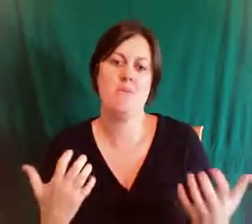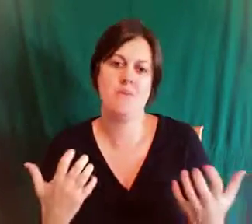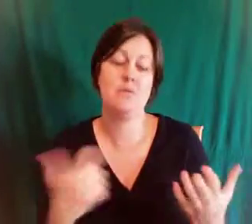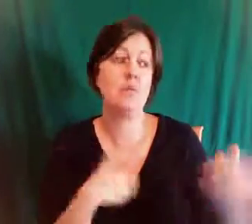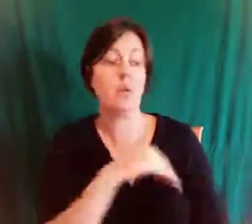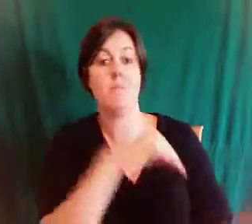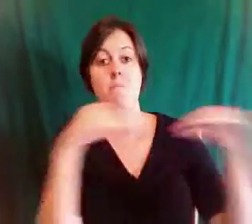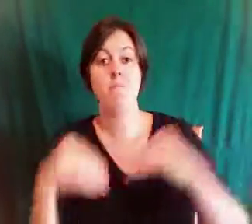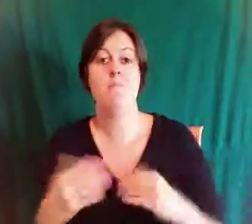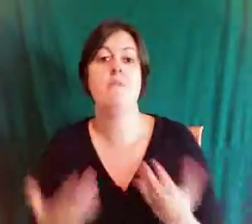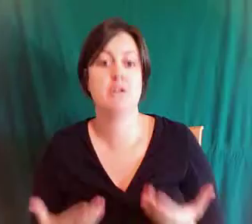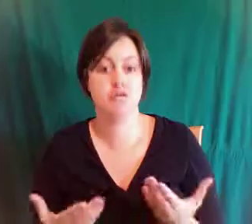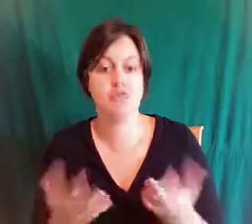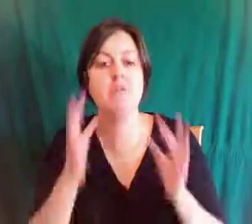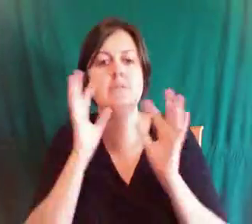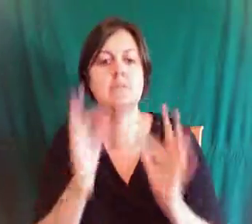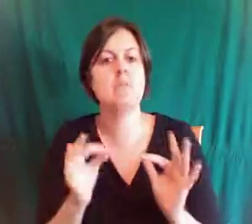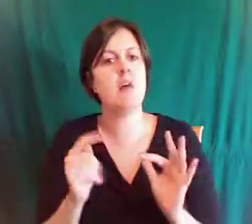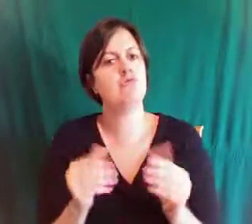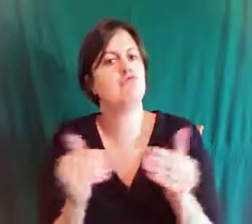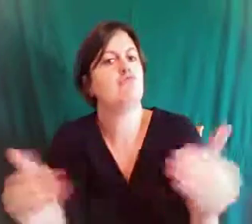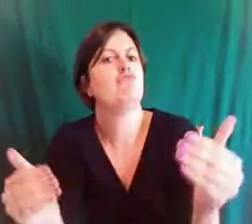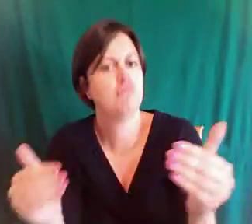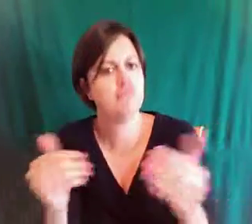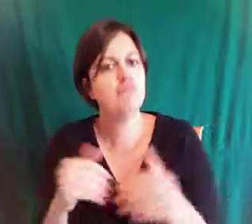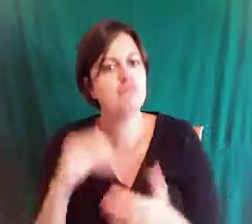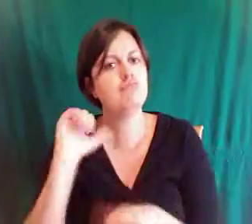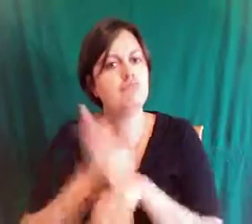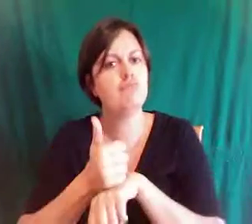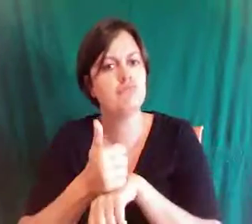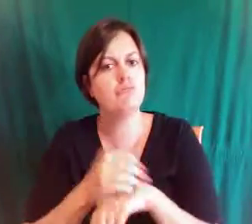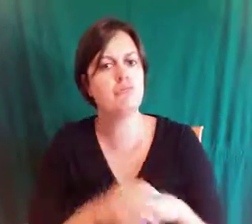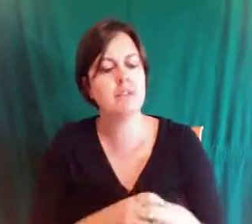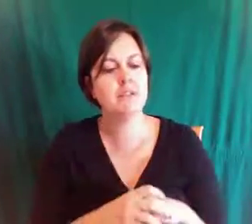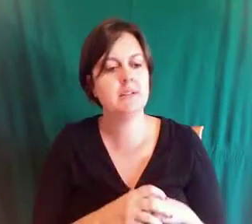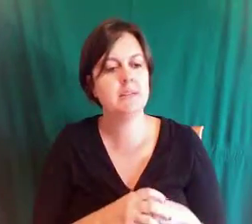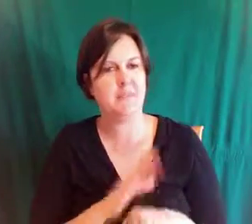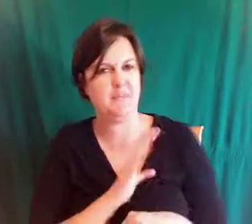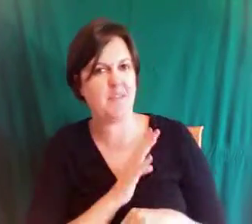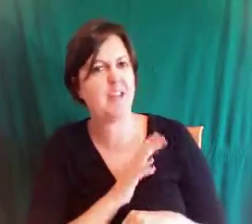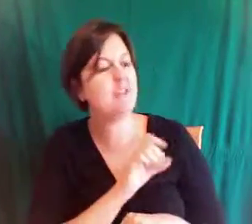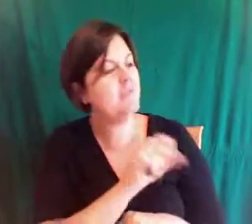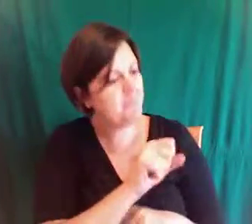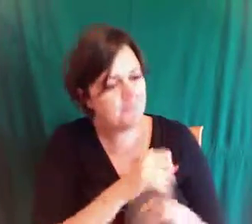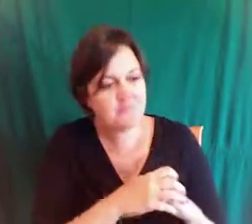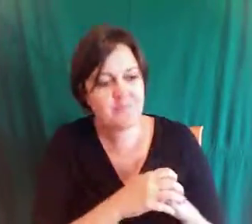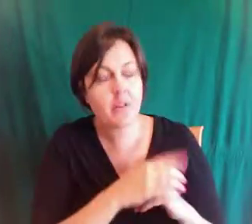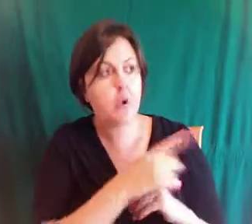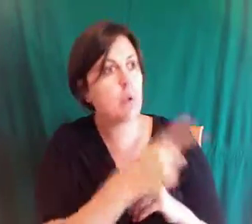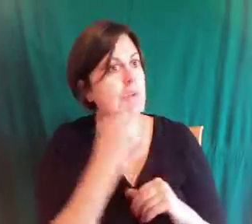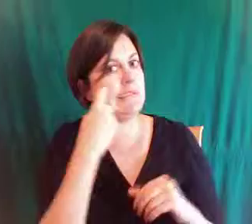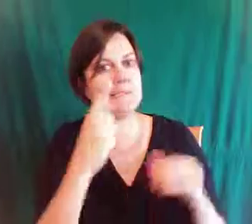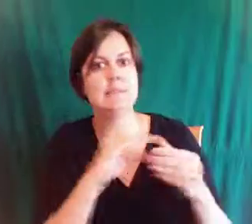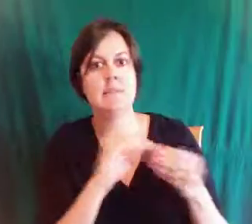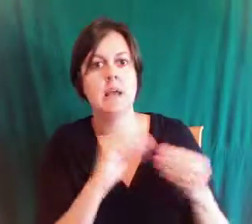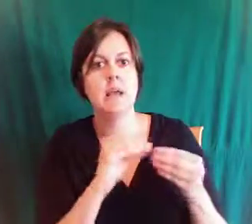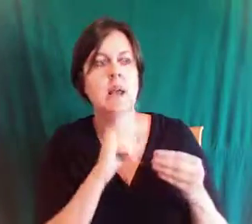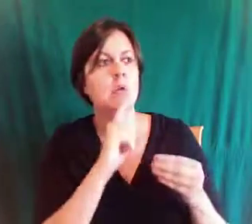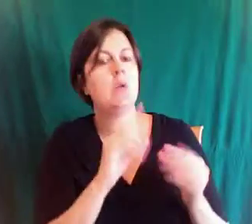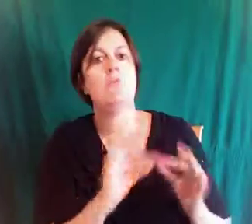that. So something that's really, really, really big in what you just communicated is,